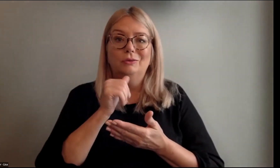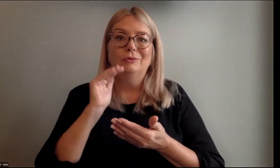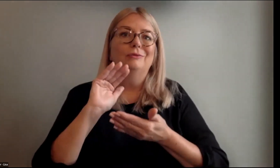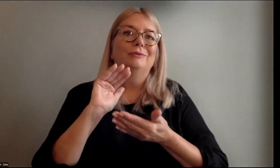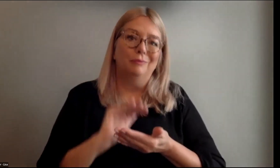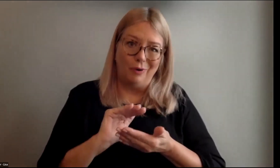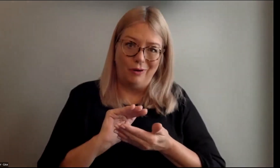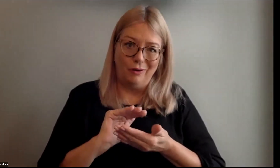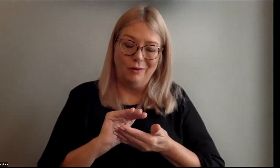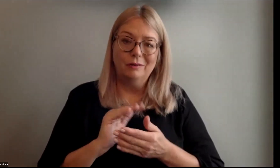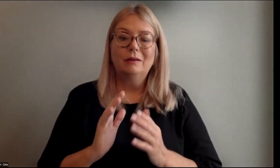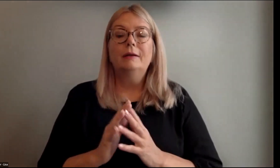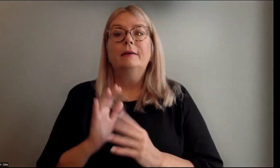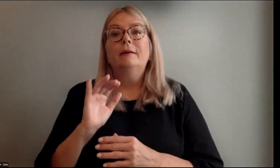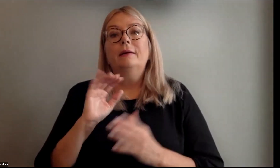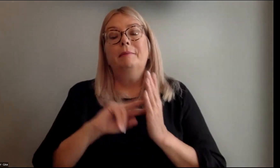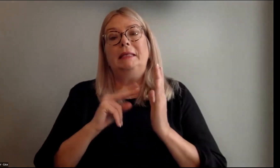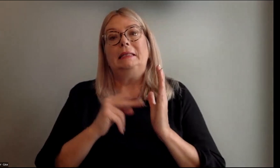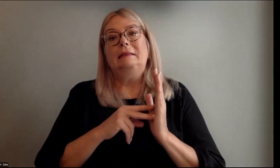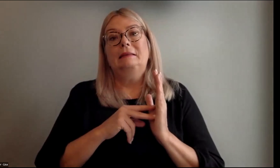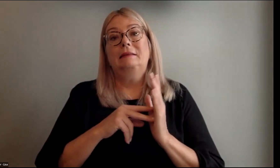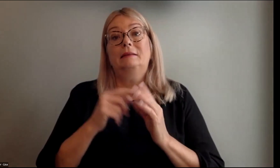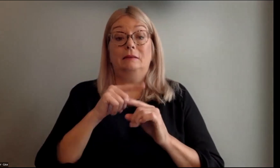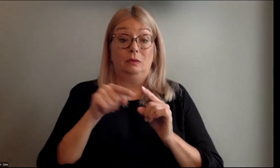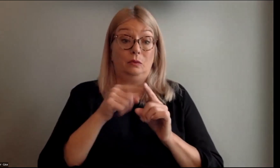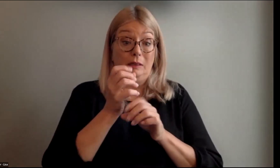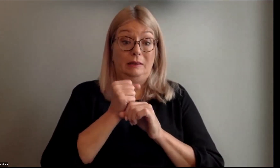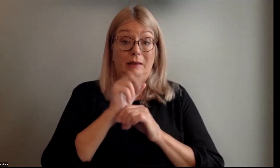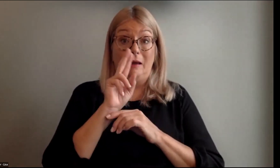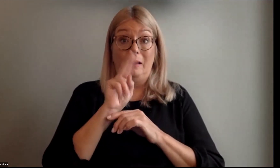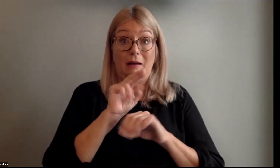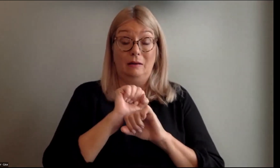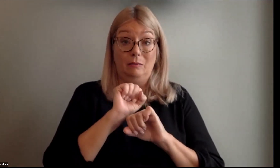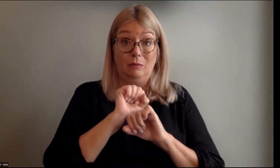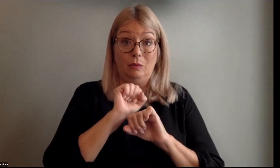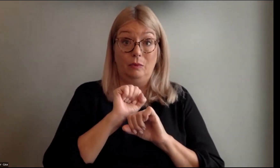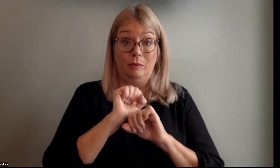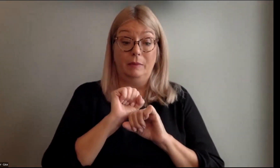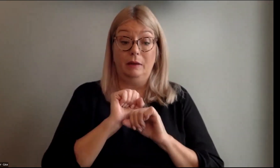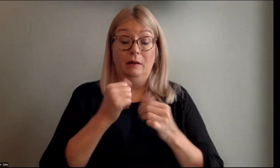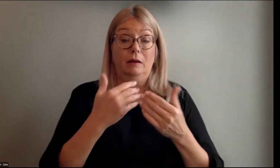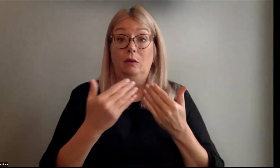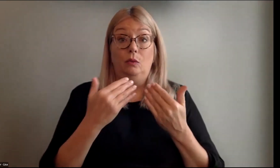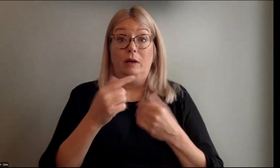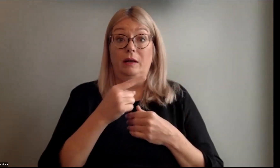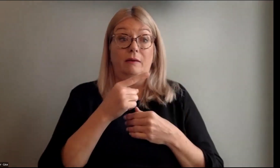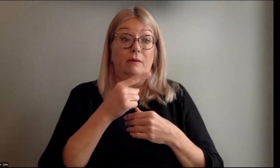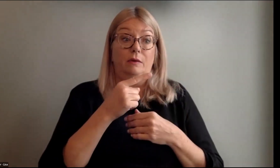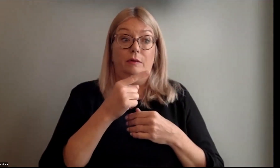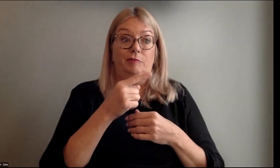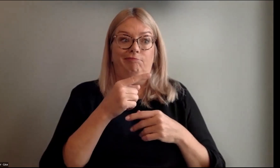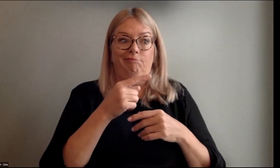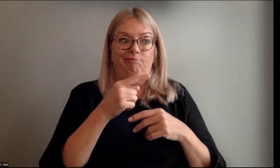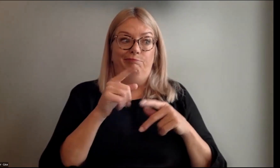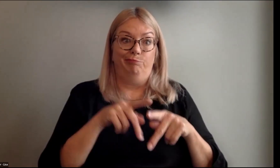And that means that when they are receiving unemployment, obviously, whatever they're able to get is very important,